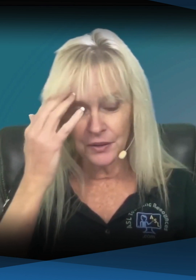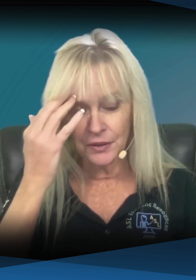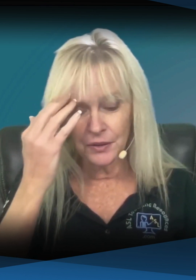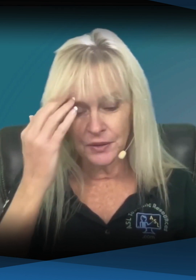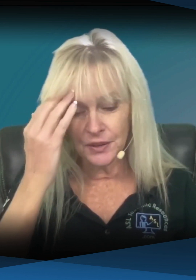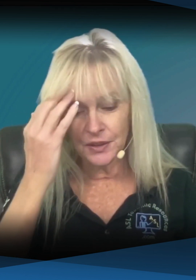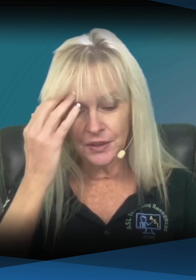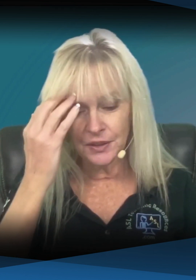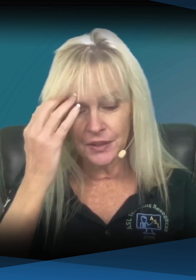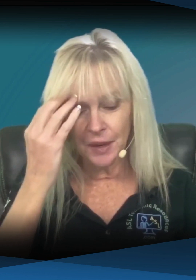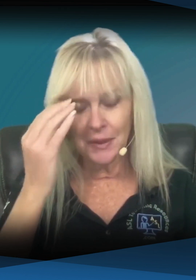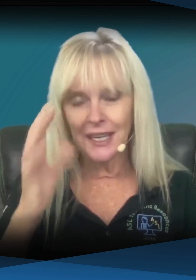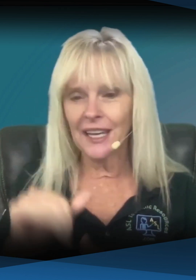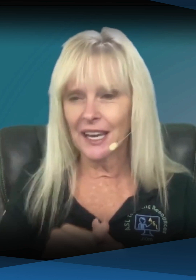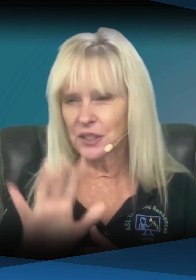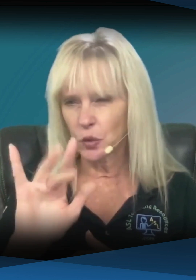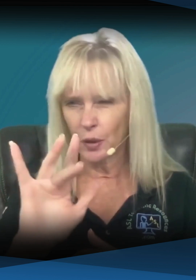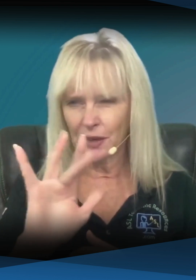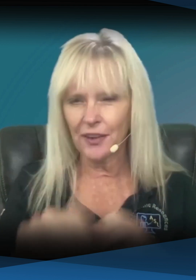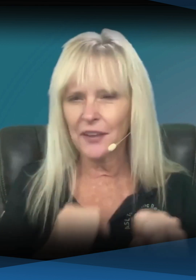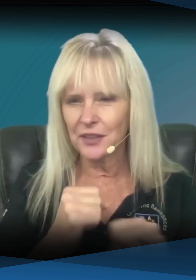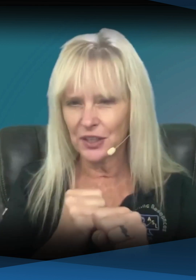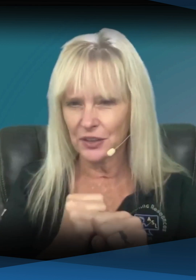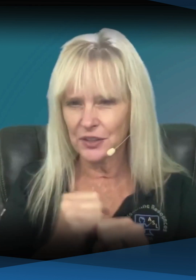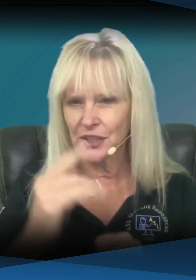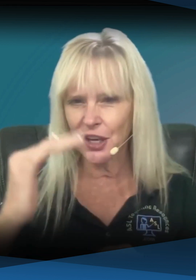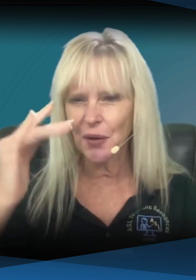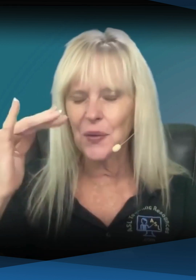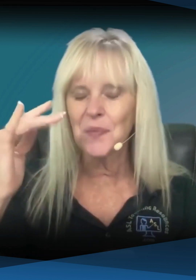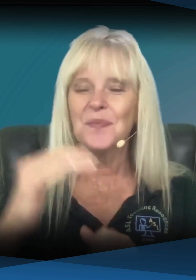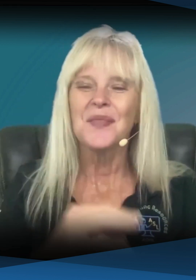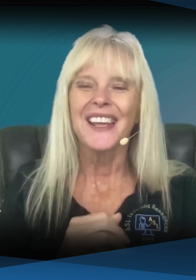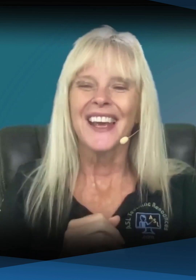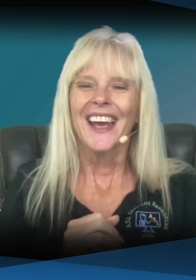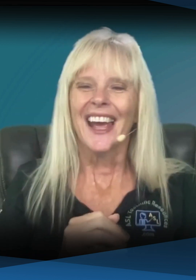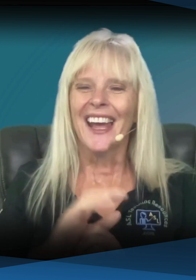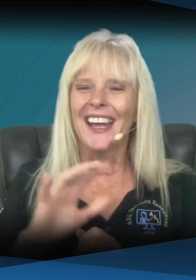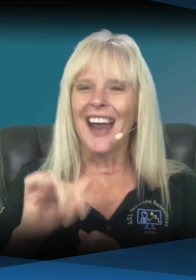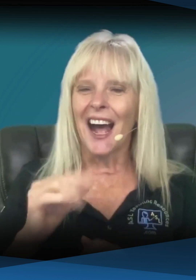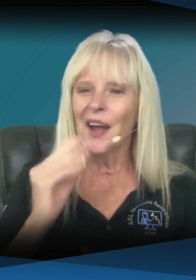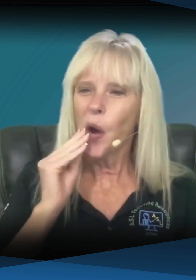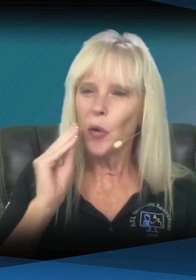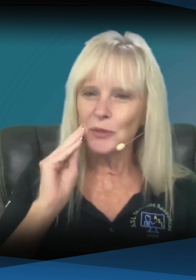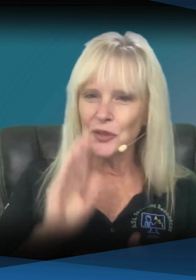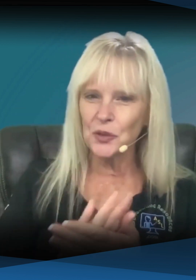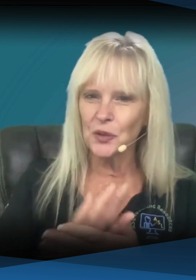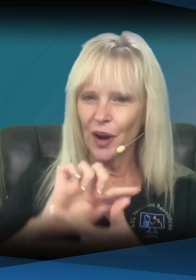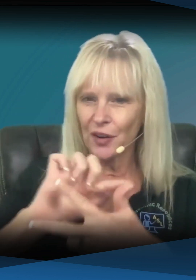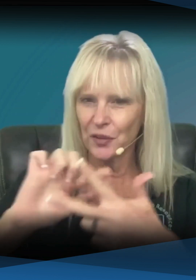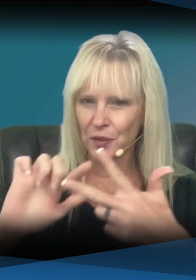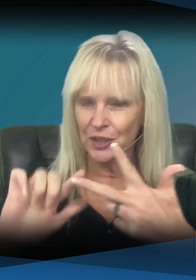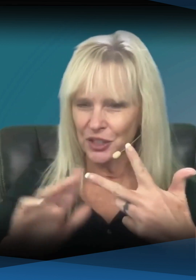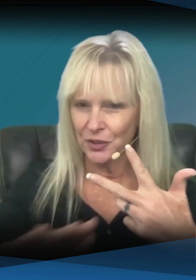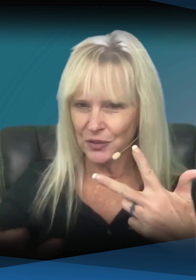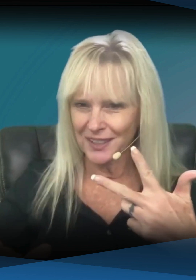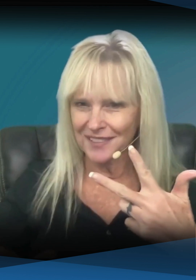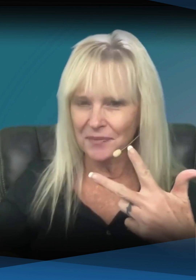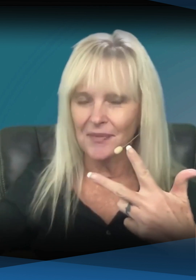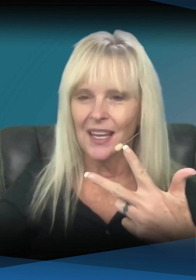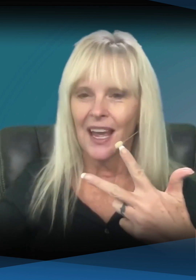about, I'm going to guess 25 years ago. And I homeschooled our 3 children.